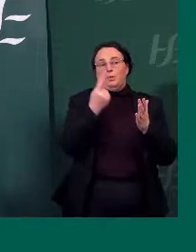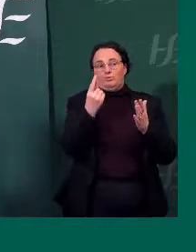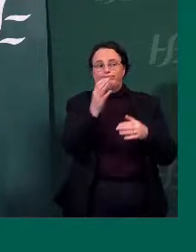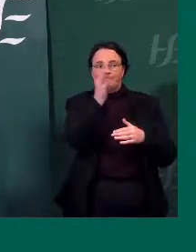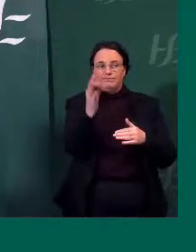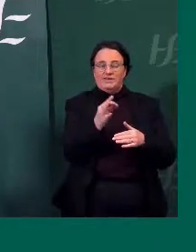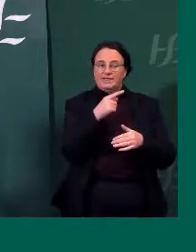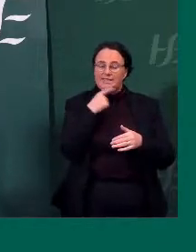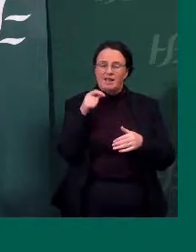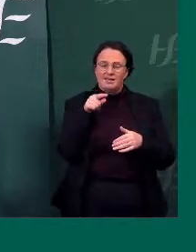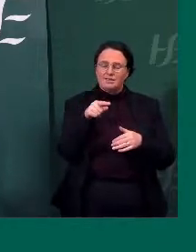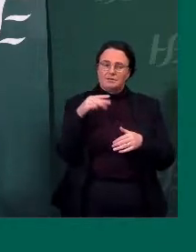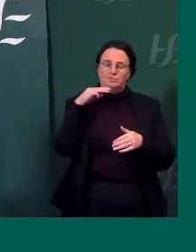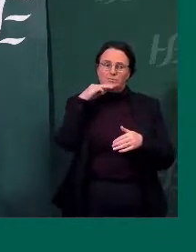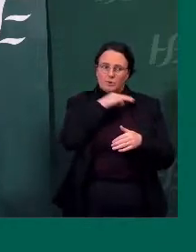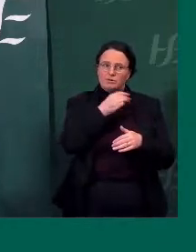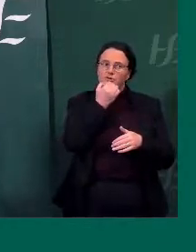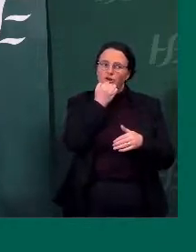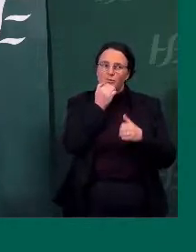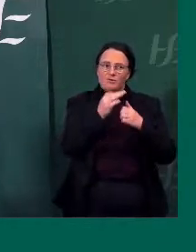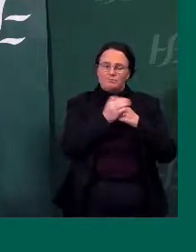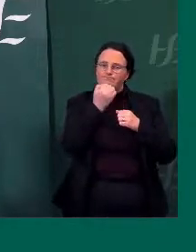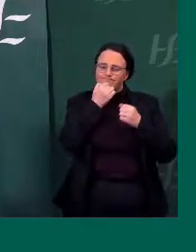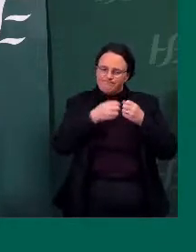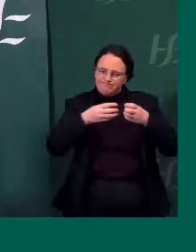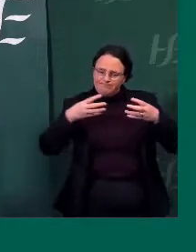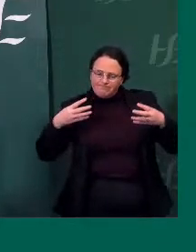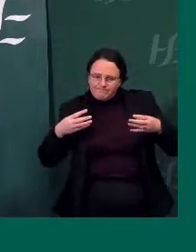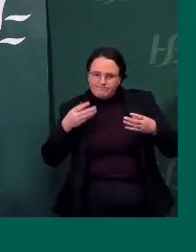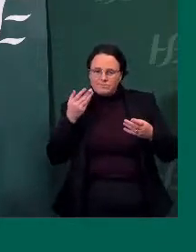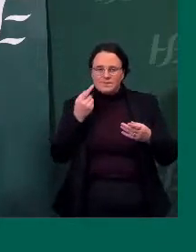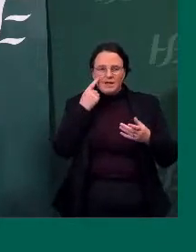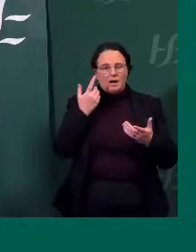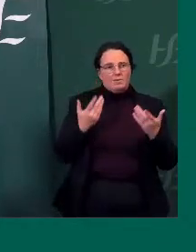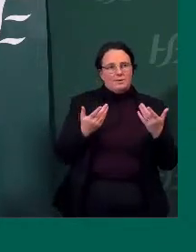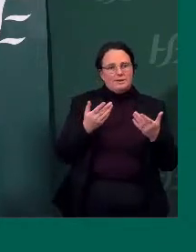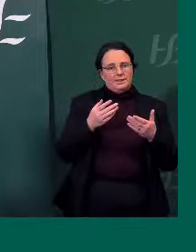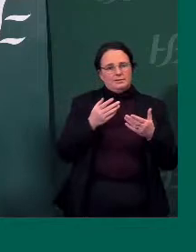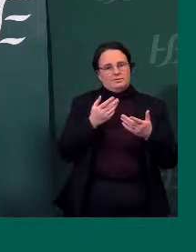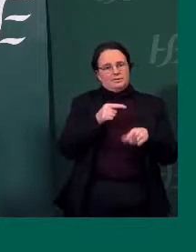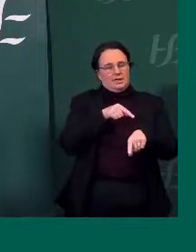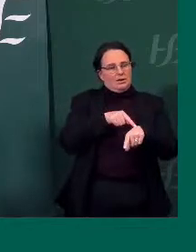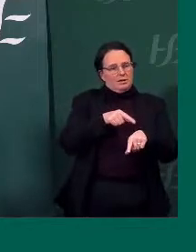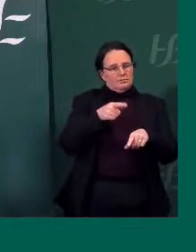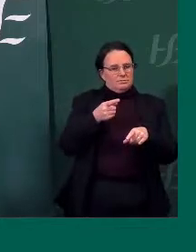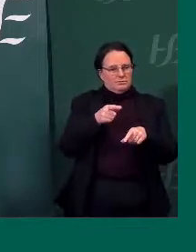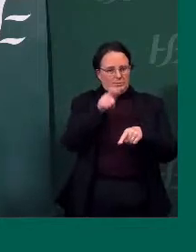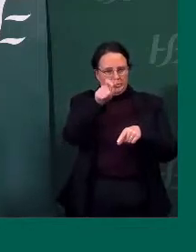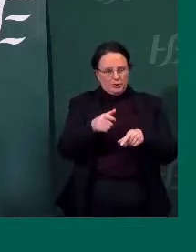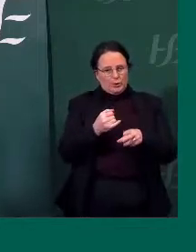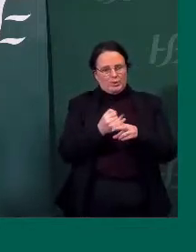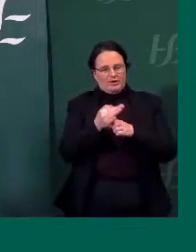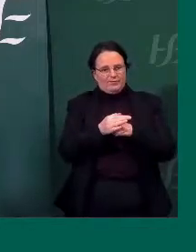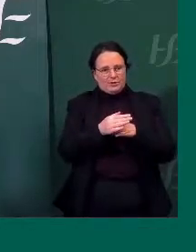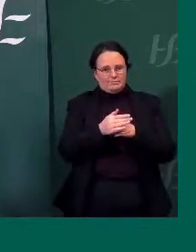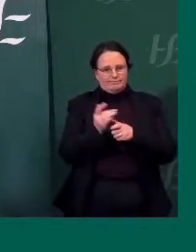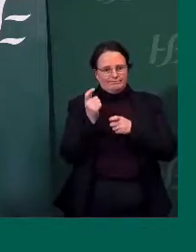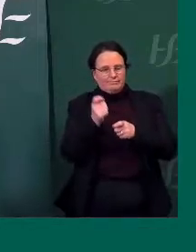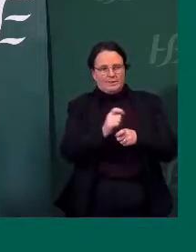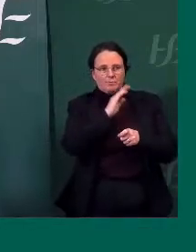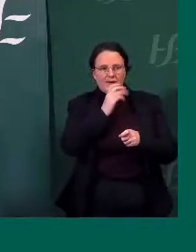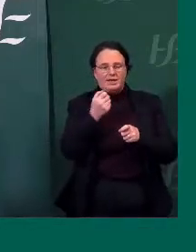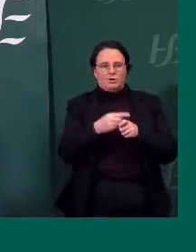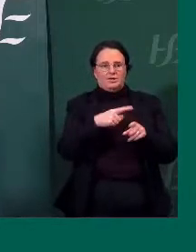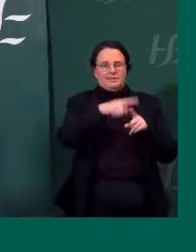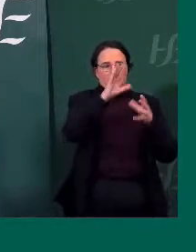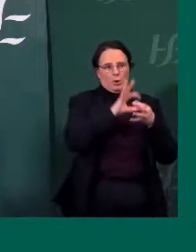as I keep saying, that's a very important metric for us to manage in terms of how long people are in our emergency departments awaiting admission or to be discharged